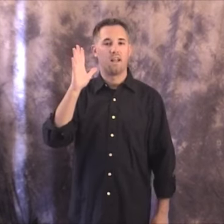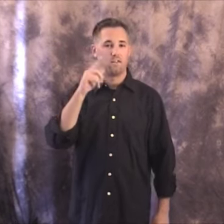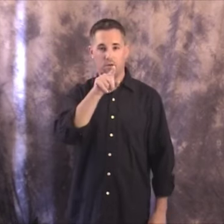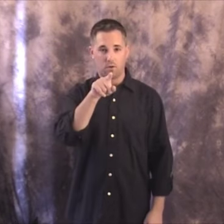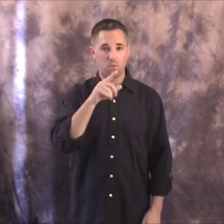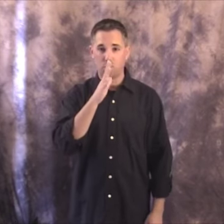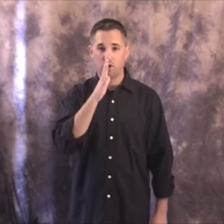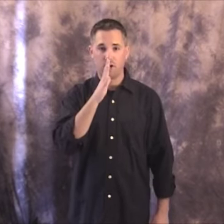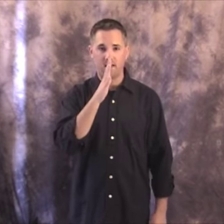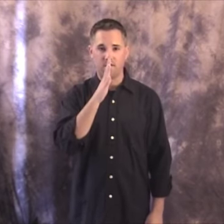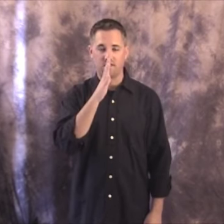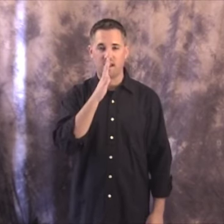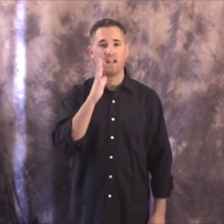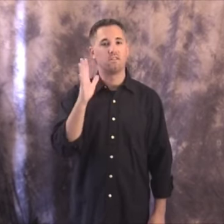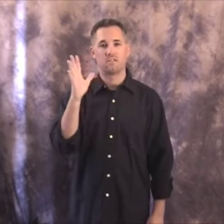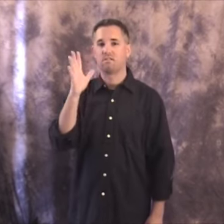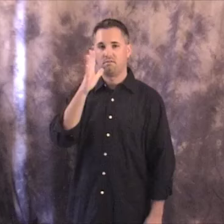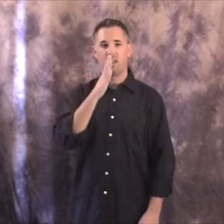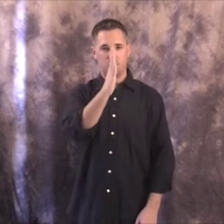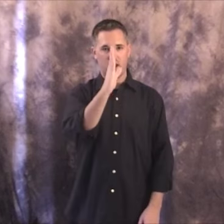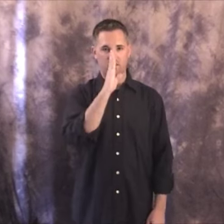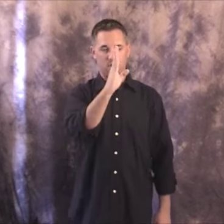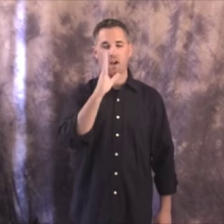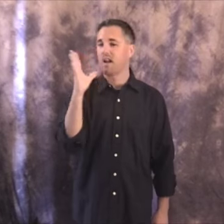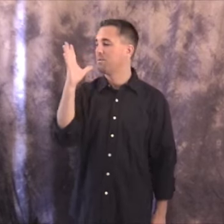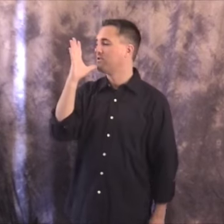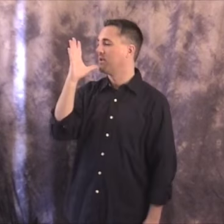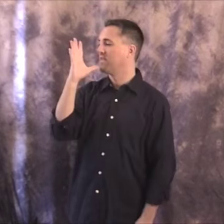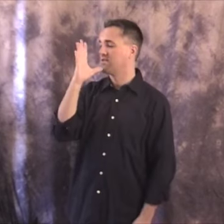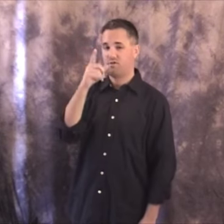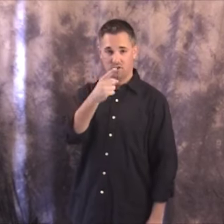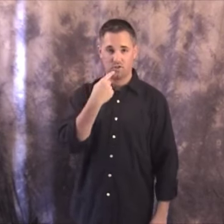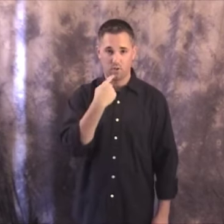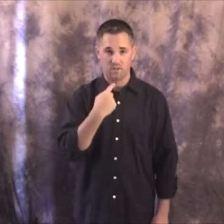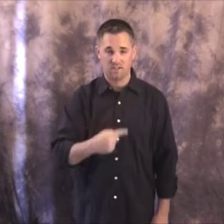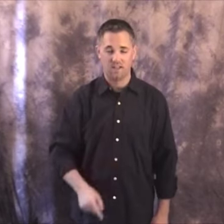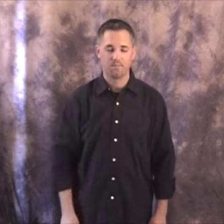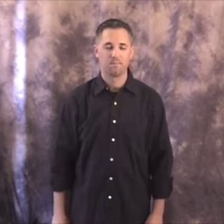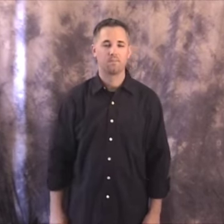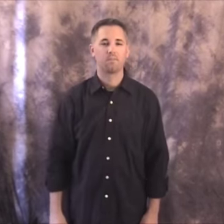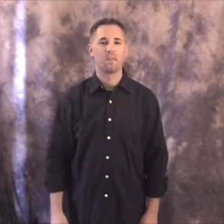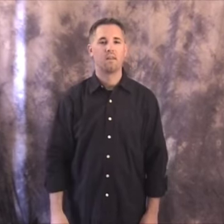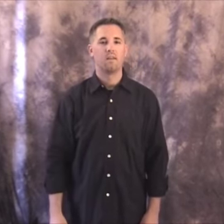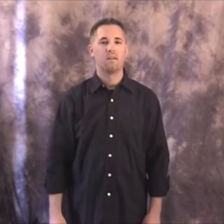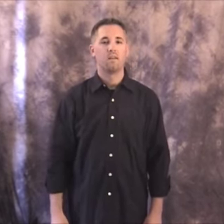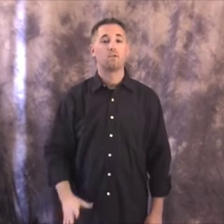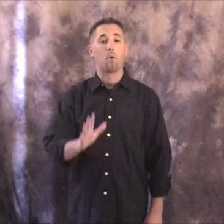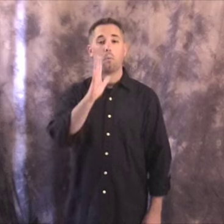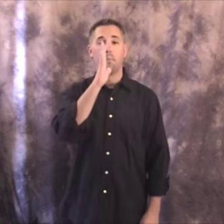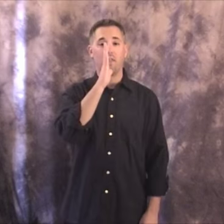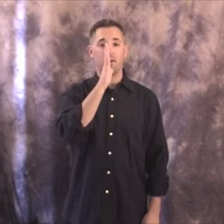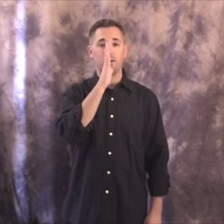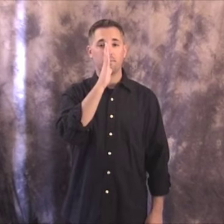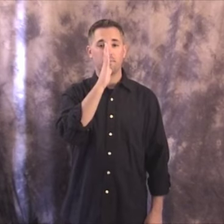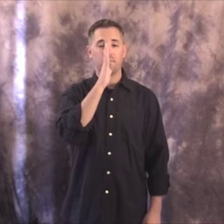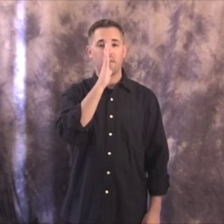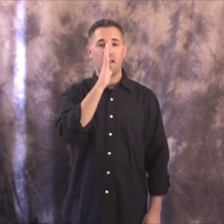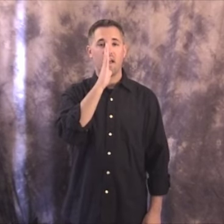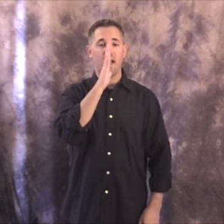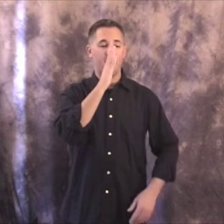And don't turn your head to the side, just keep your head straight on. I was doing this just so you could see it. So mother